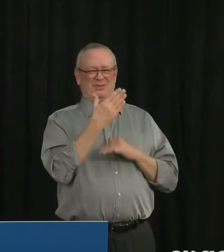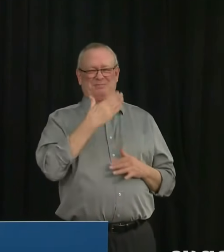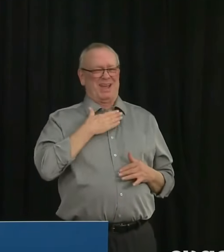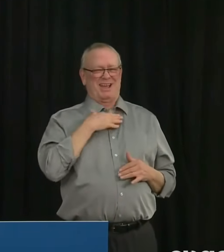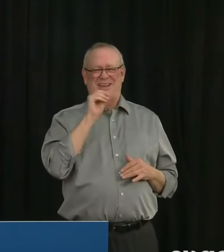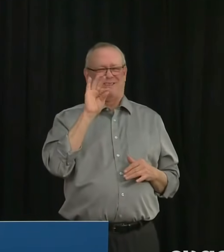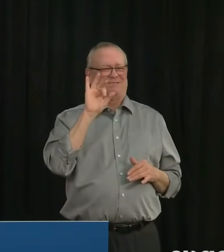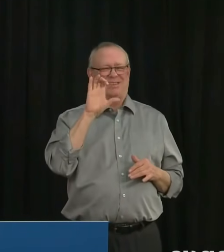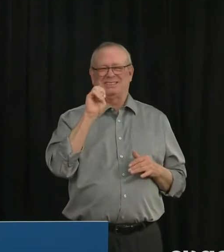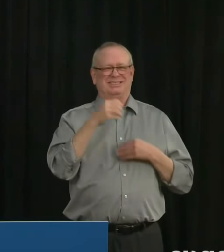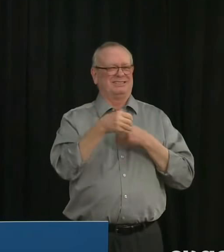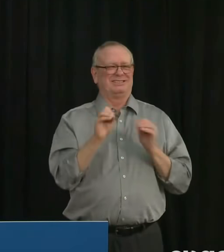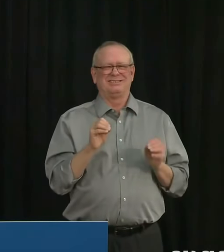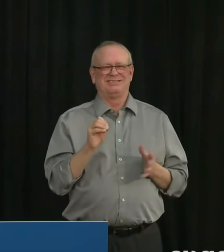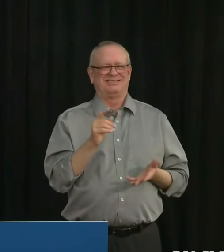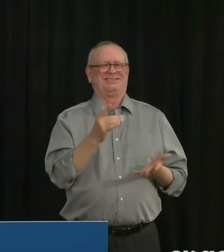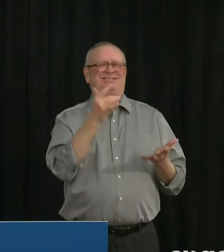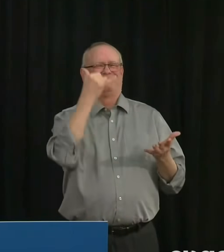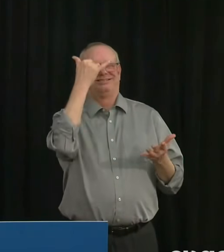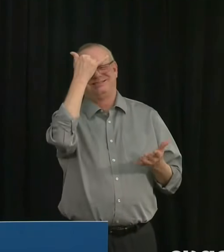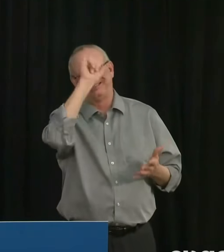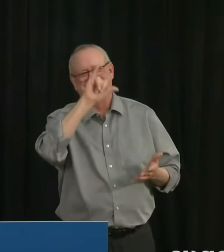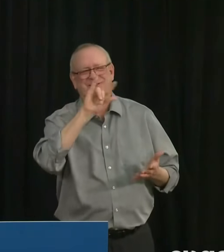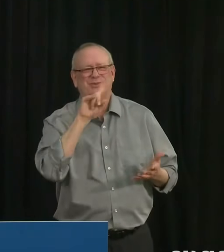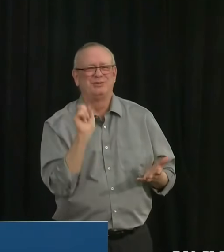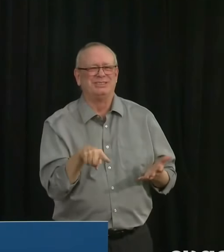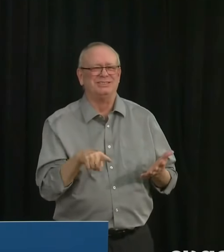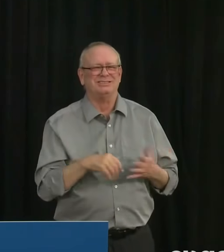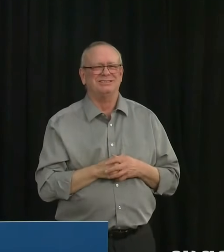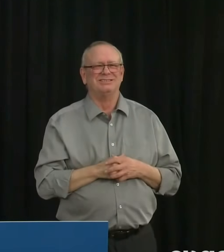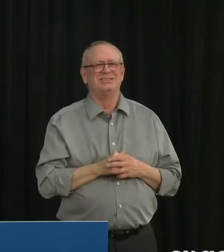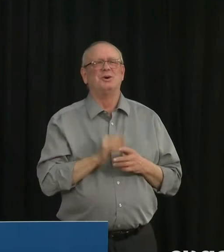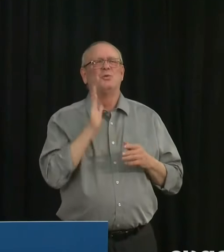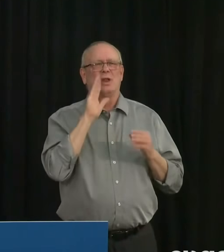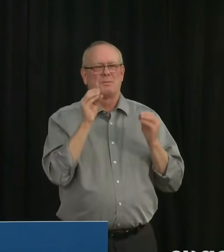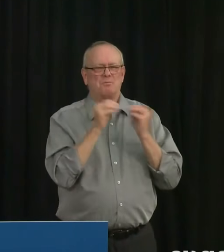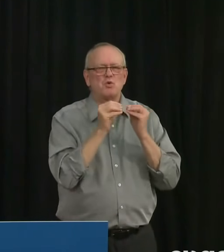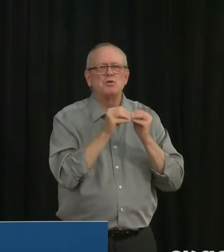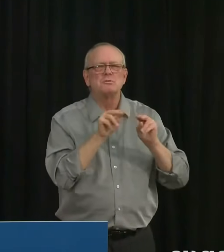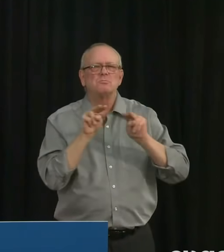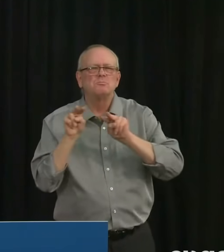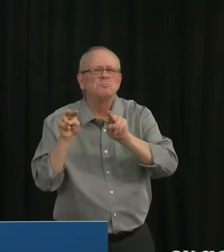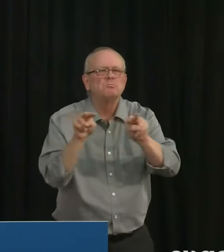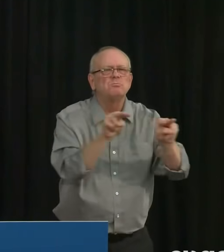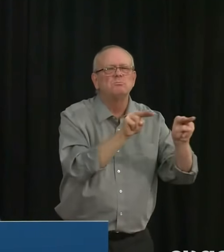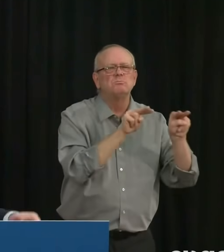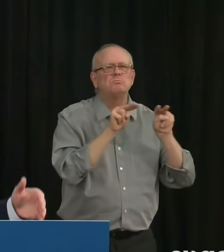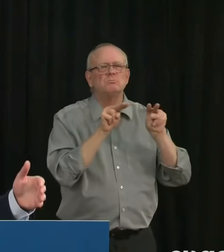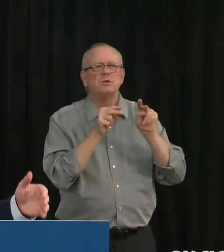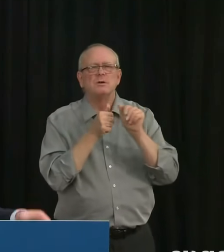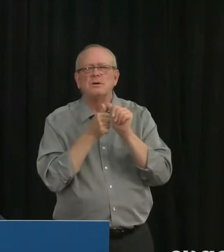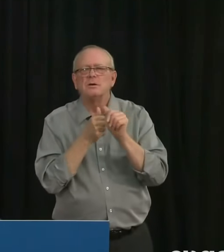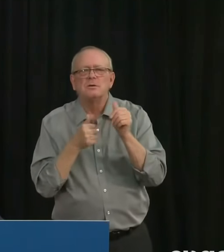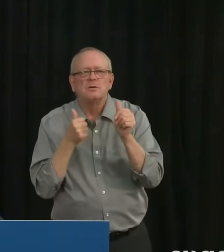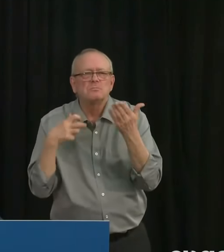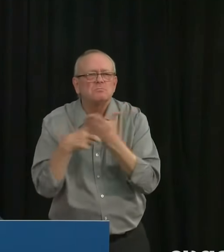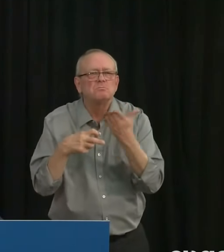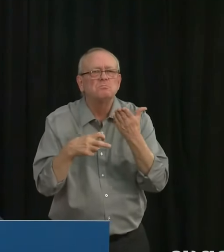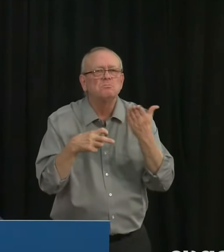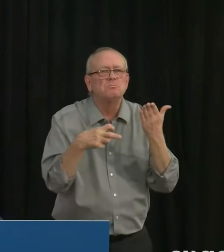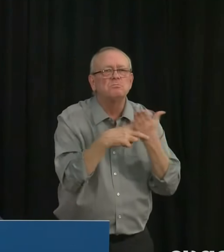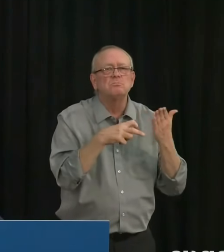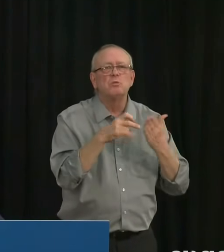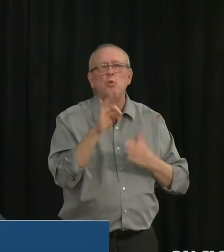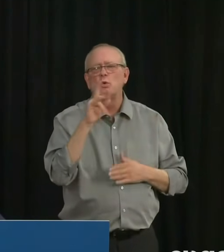question. Look, there is going to be more enforcement. That are conversations that we've had with AHS. AHS has